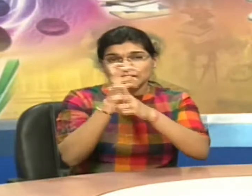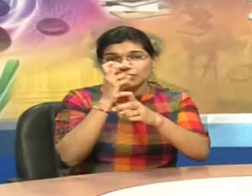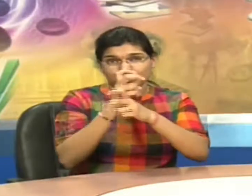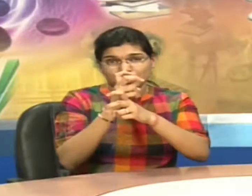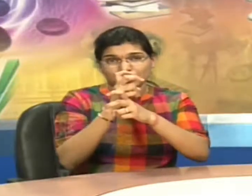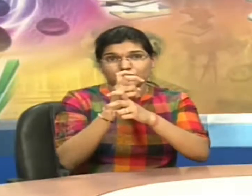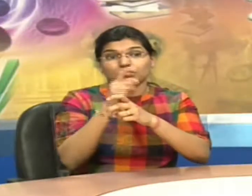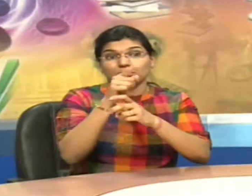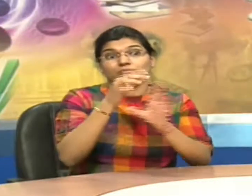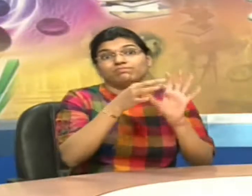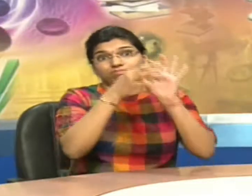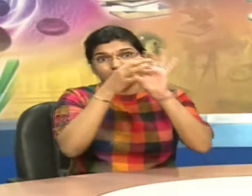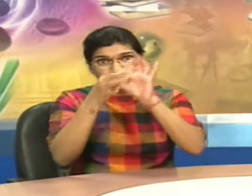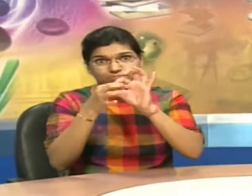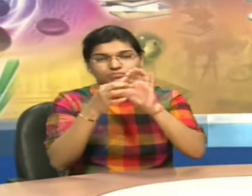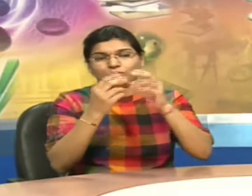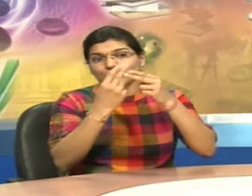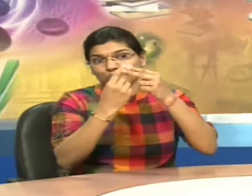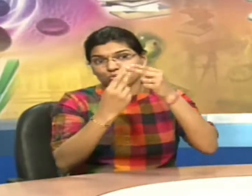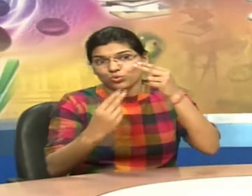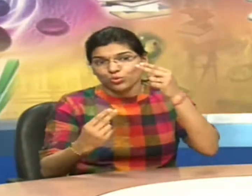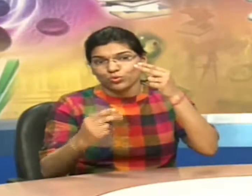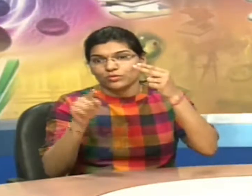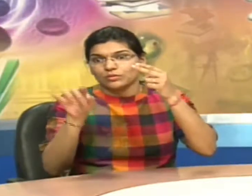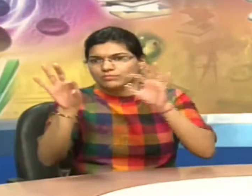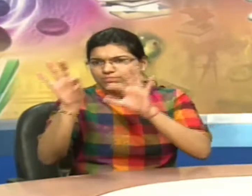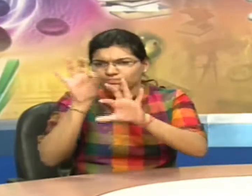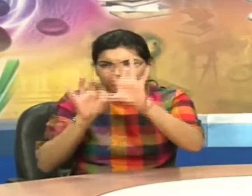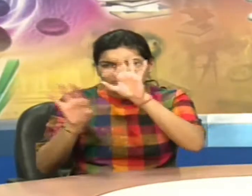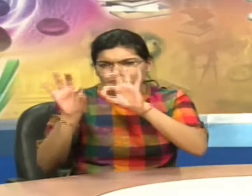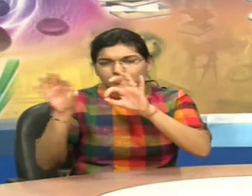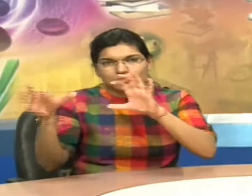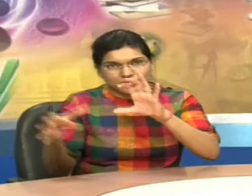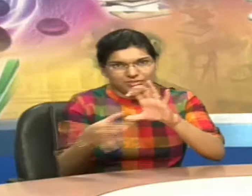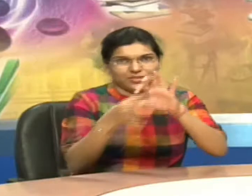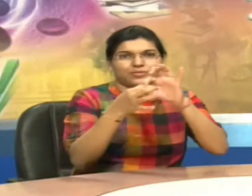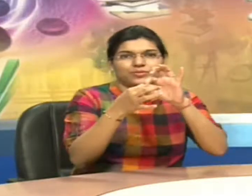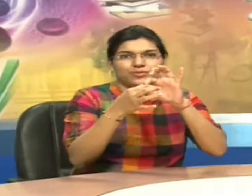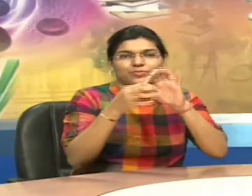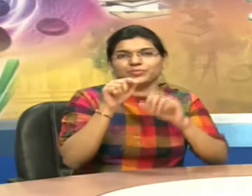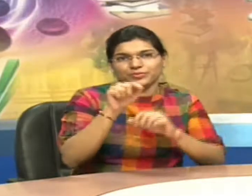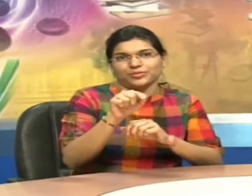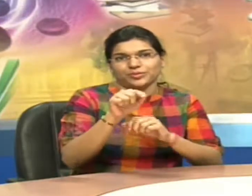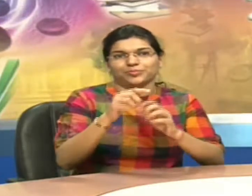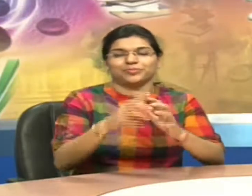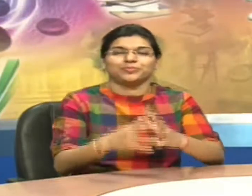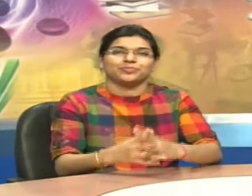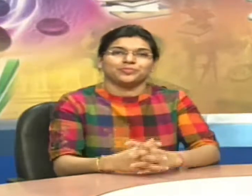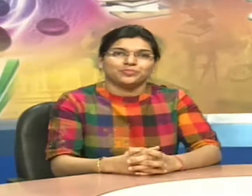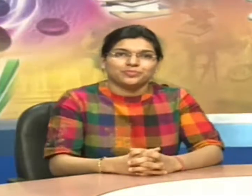Firstly, we will gonna read difficult words in chapters so we can connect.